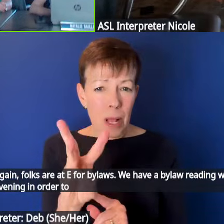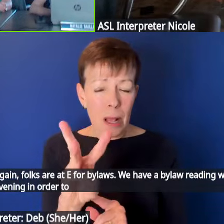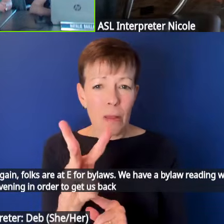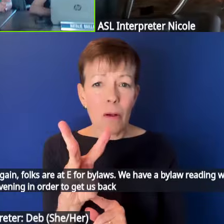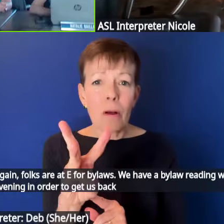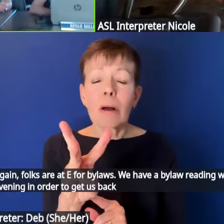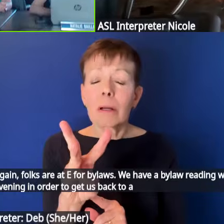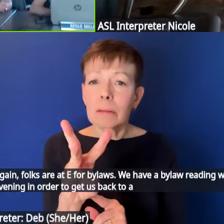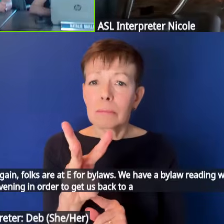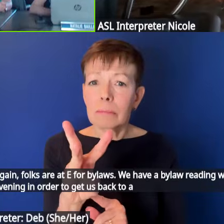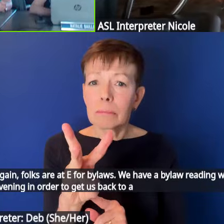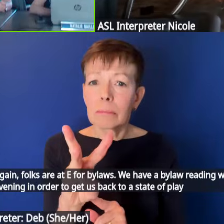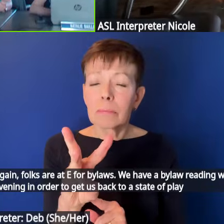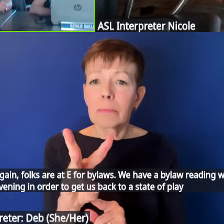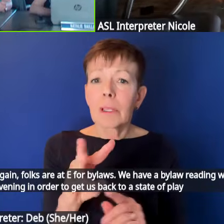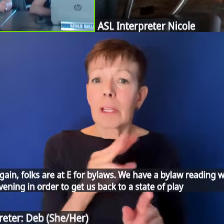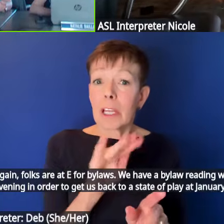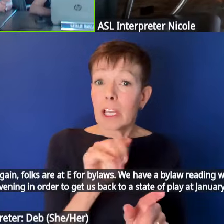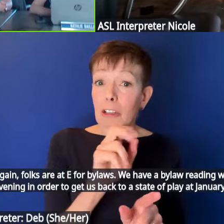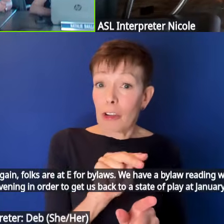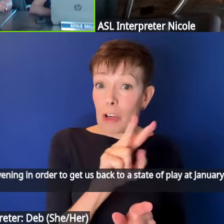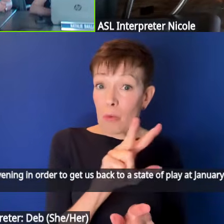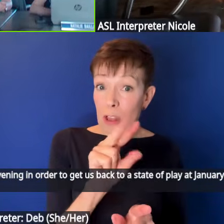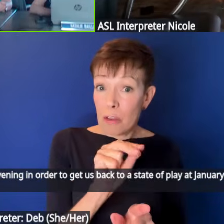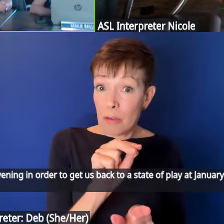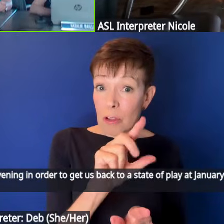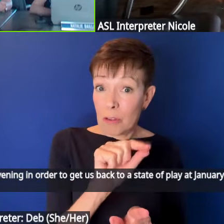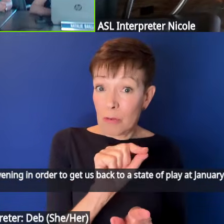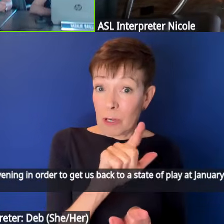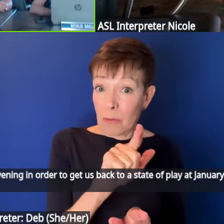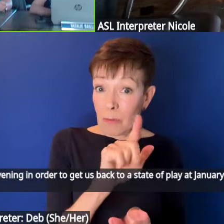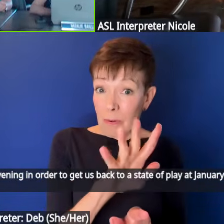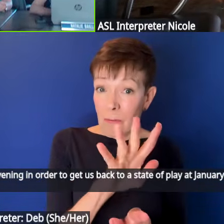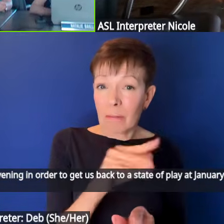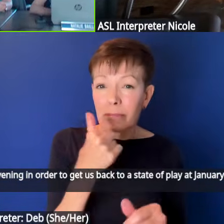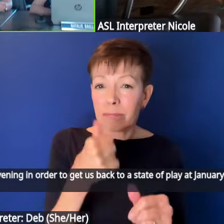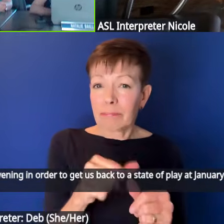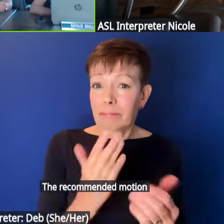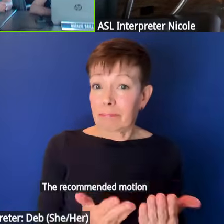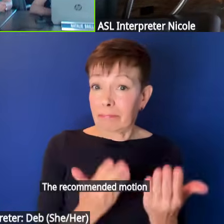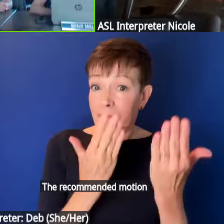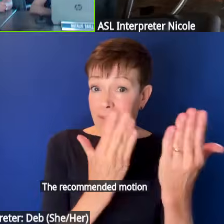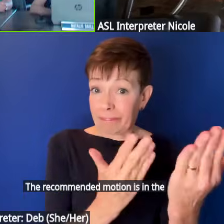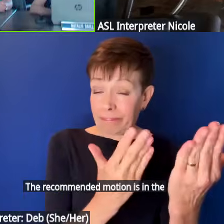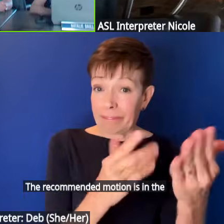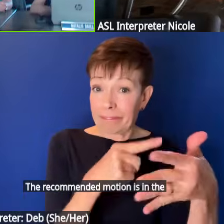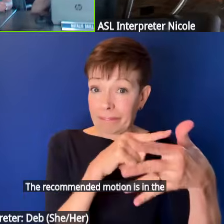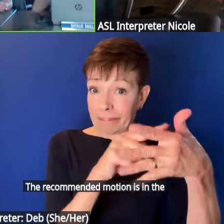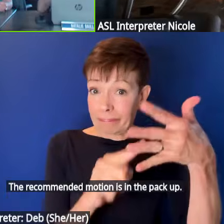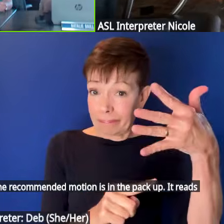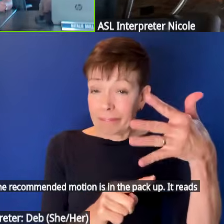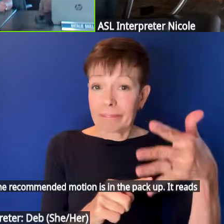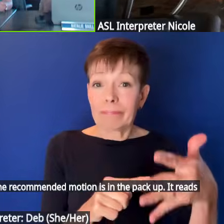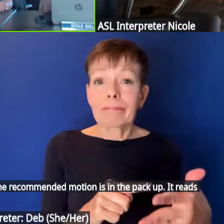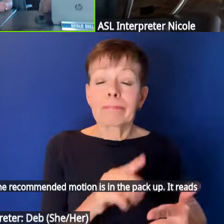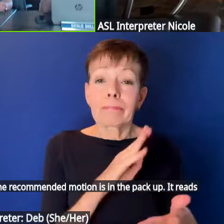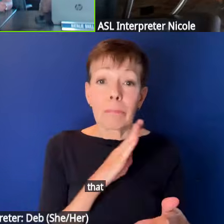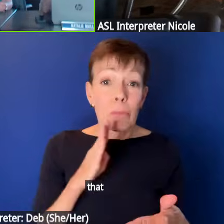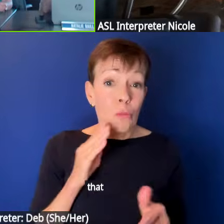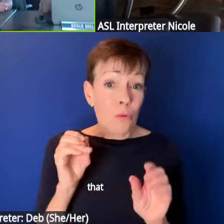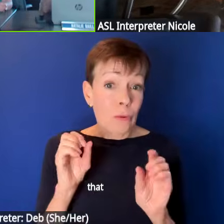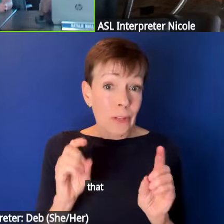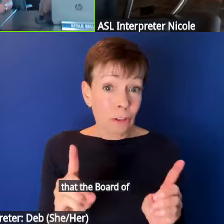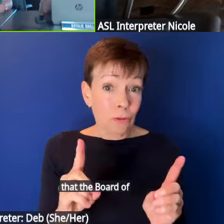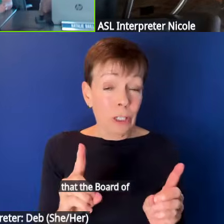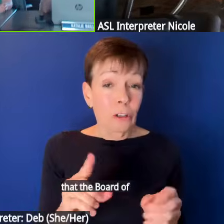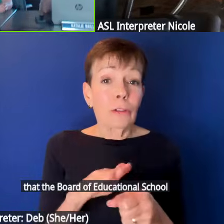state of play of January 30th, 2025. The recommended motion is in the packet. It reads that the Board of Education of School